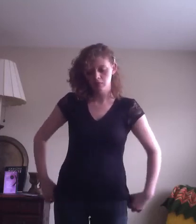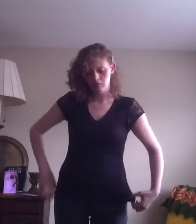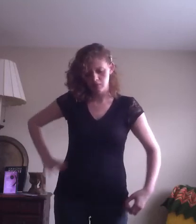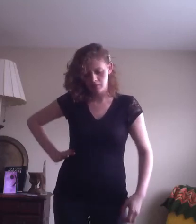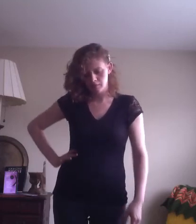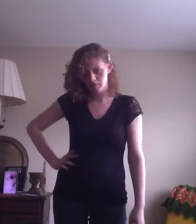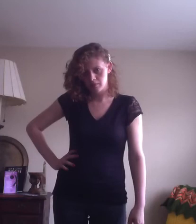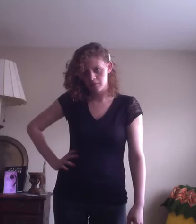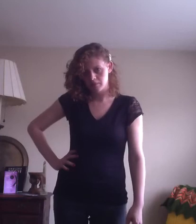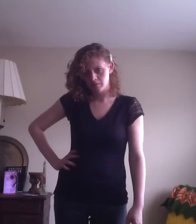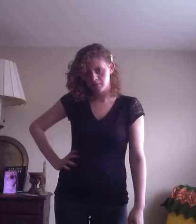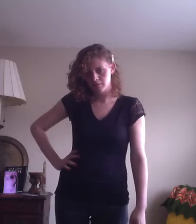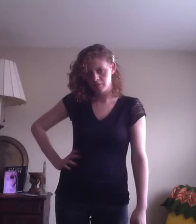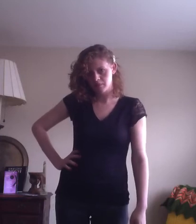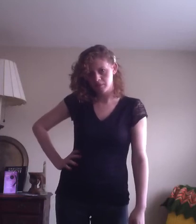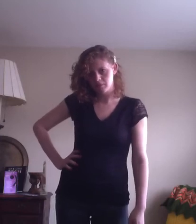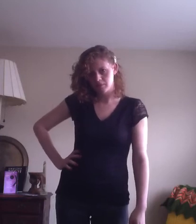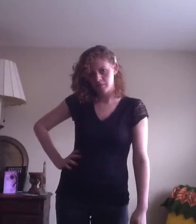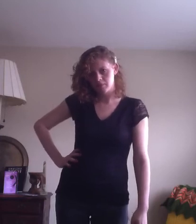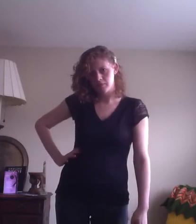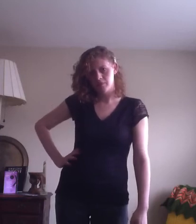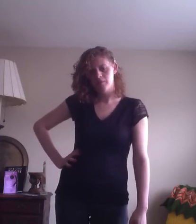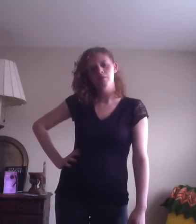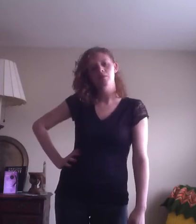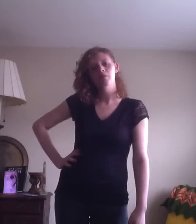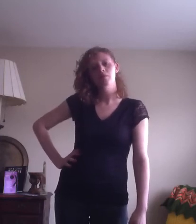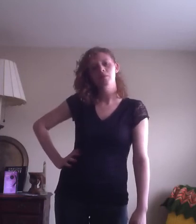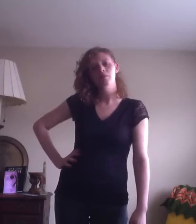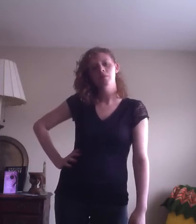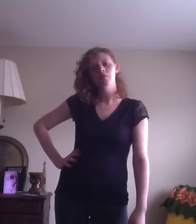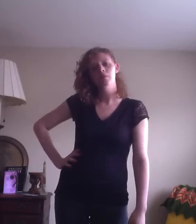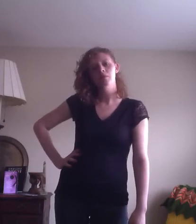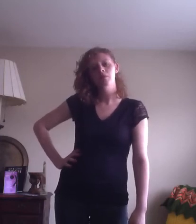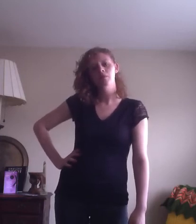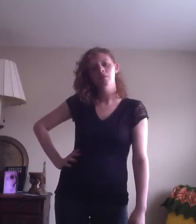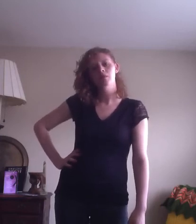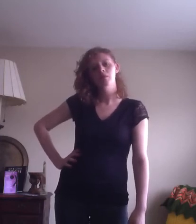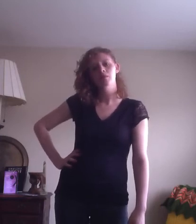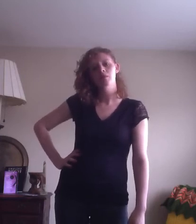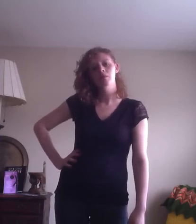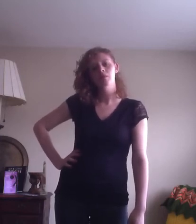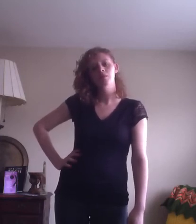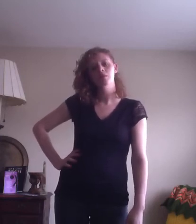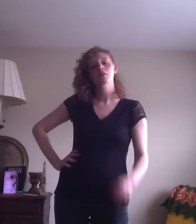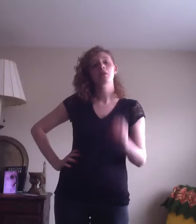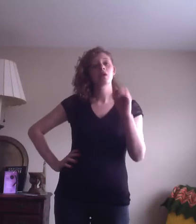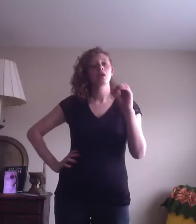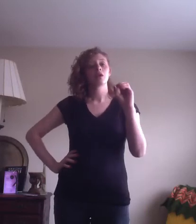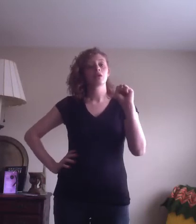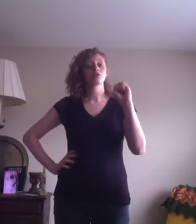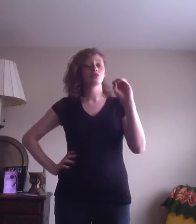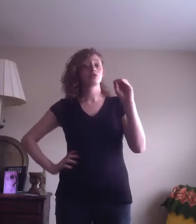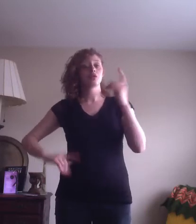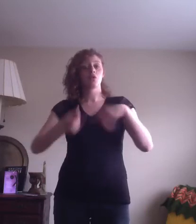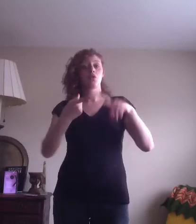numbers. So instead of right and left, the larger numbers would be above on this number line, and the smaller